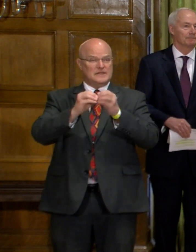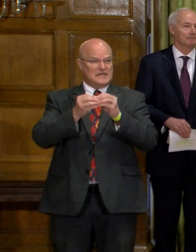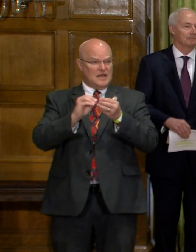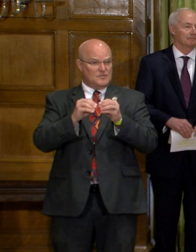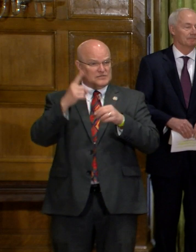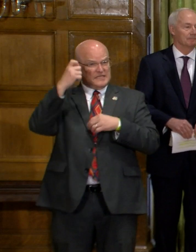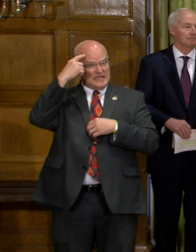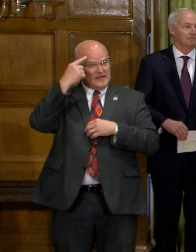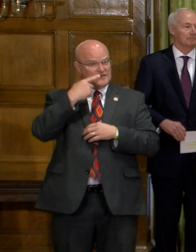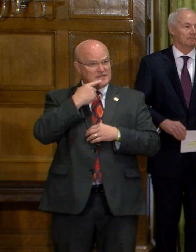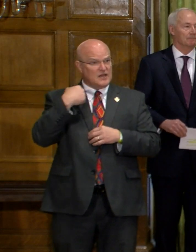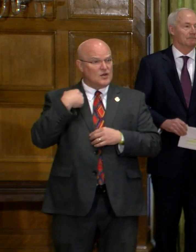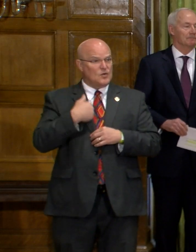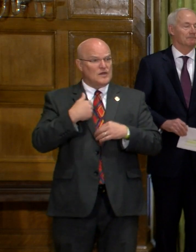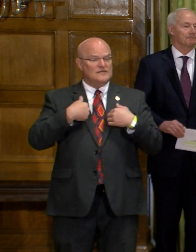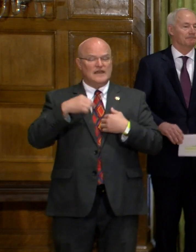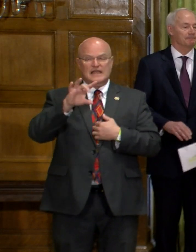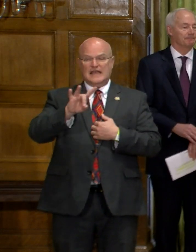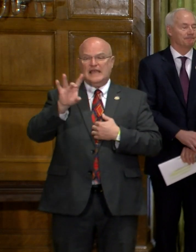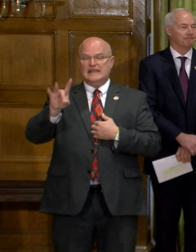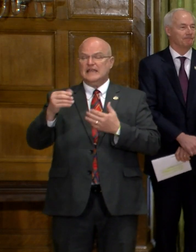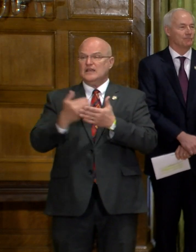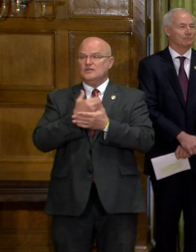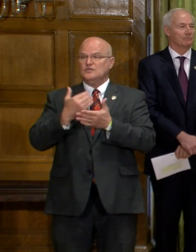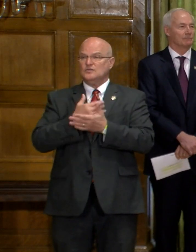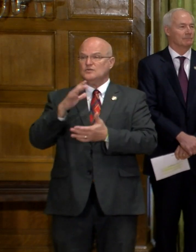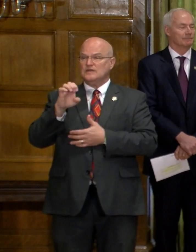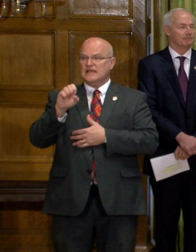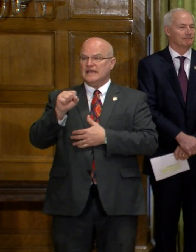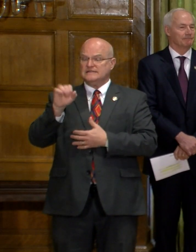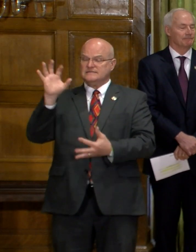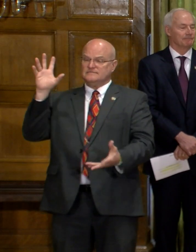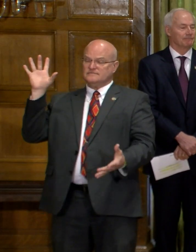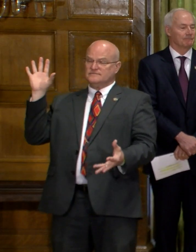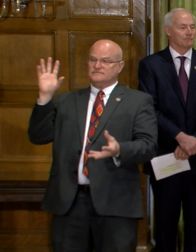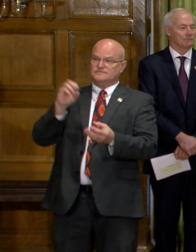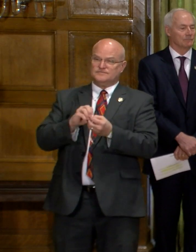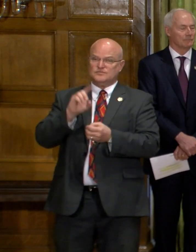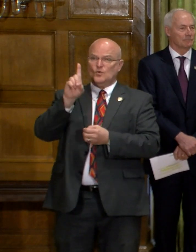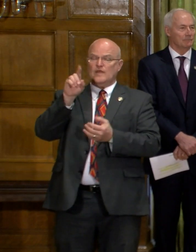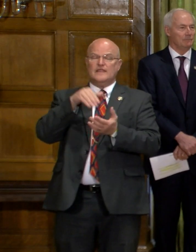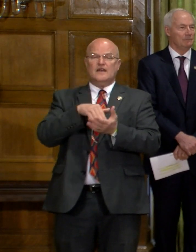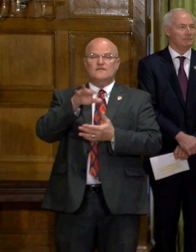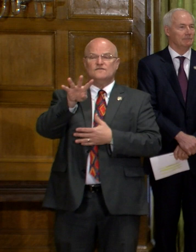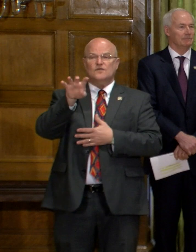numbers. As the Governor mentioned, we've had 88 new cases, bringing our total to